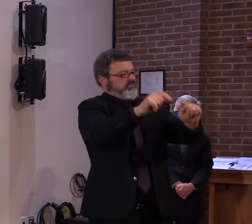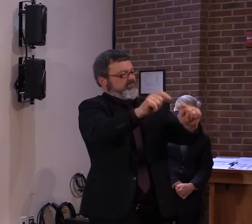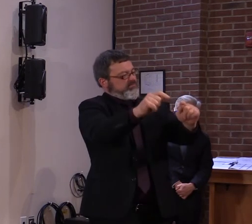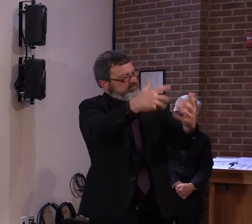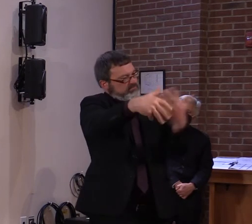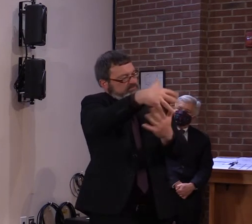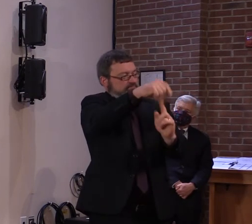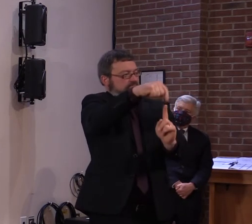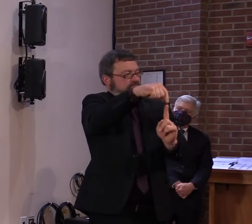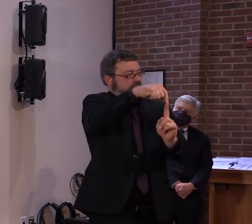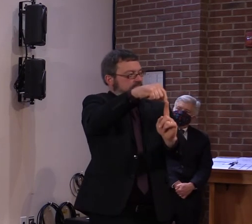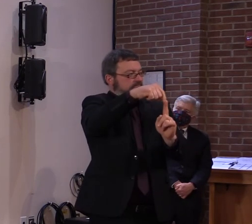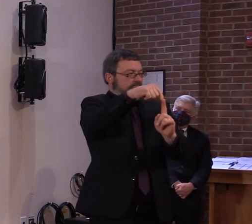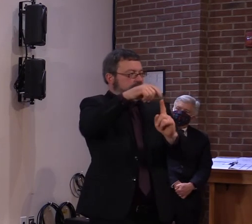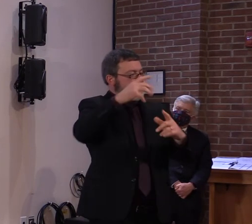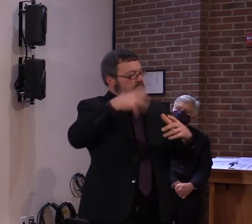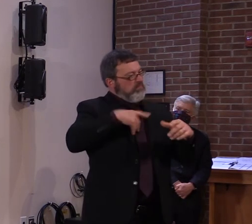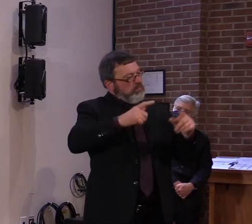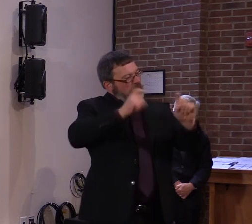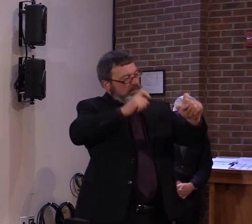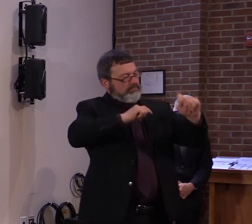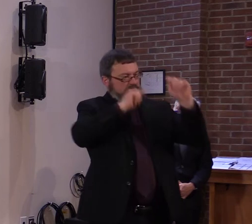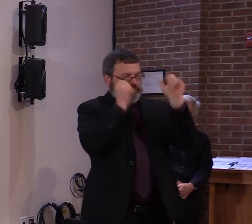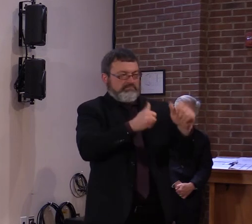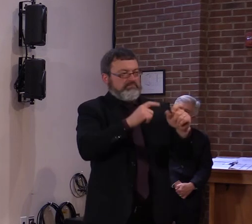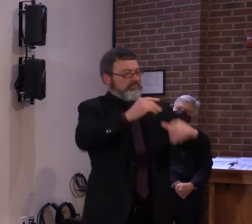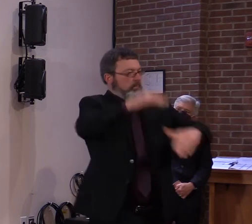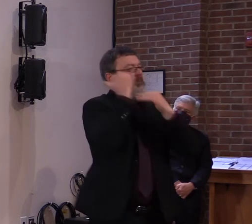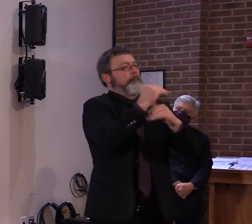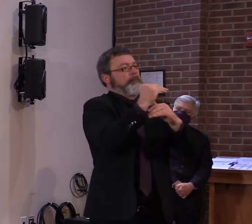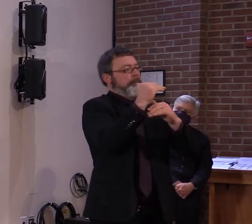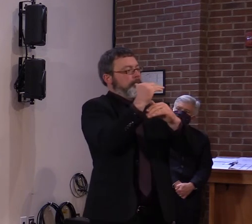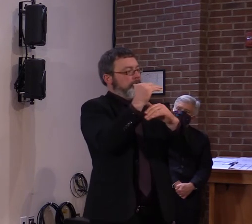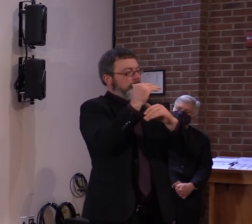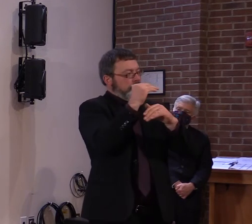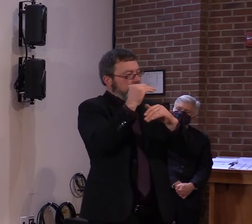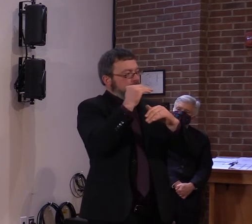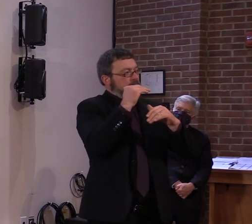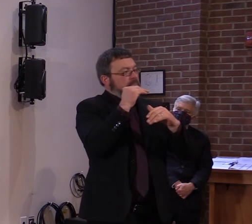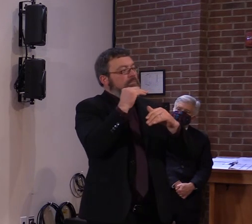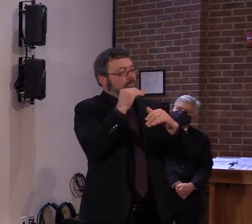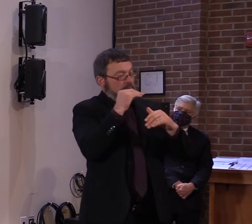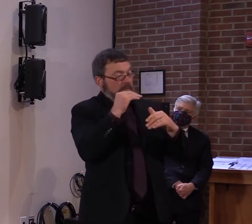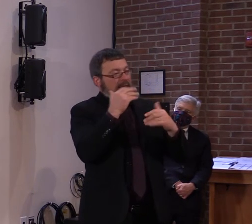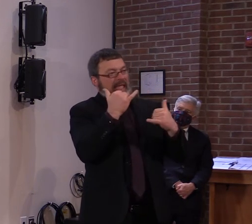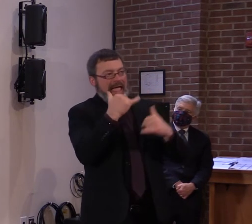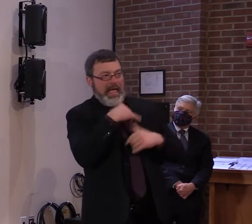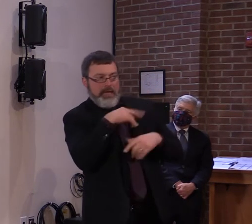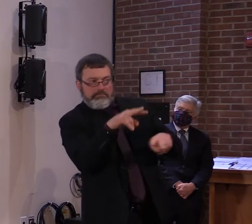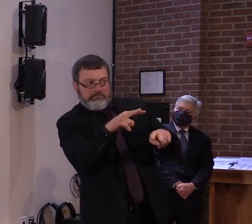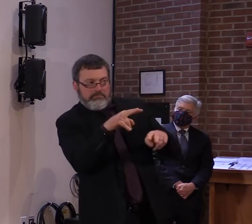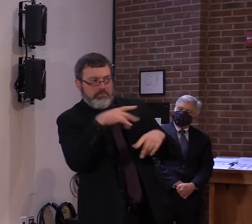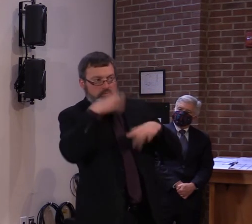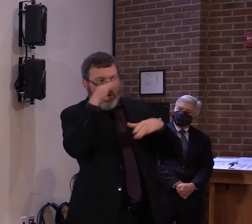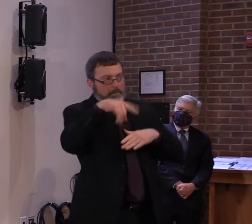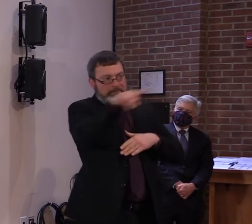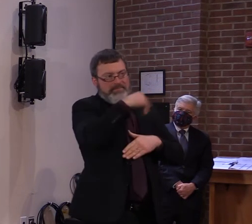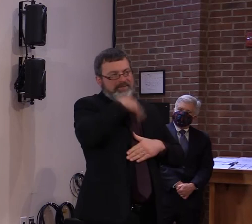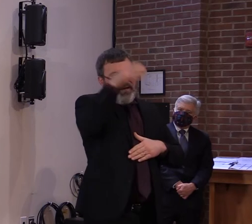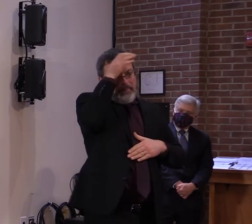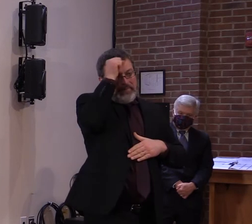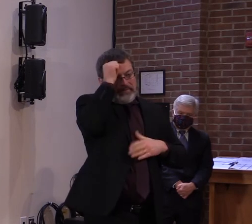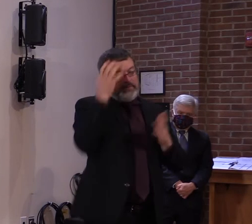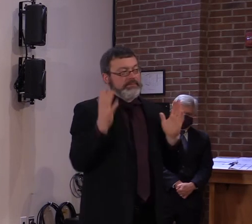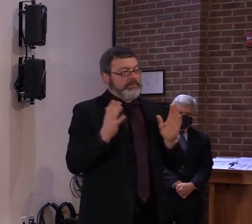action very quickly. But again, we wanted to use some common sense and alleviate it as best we could.